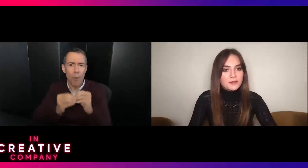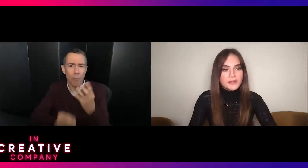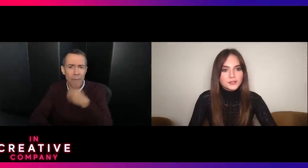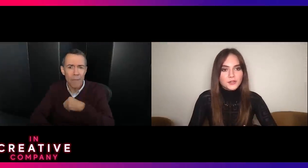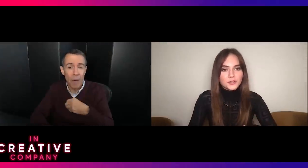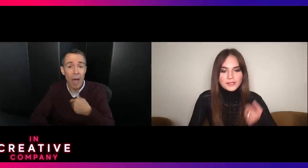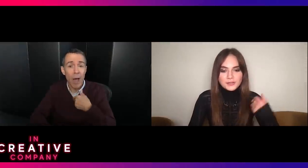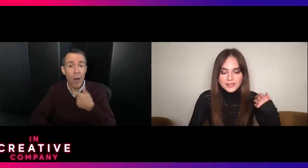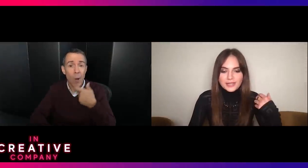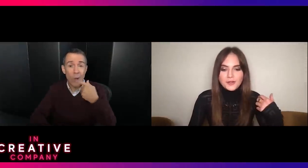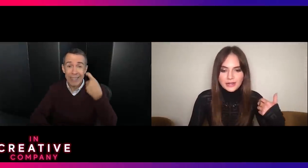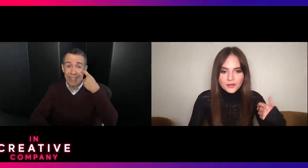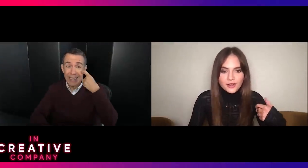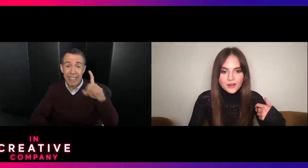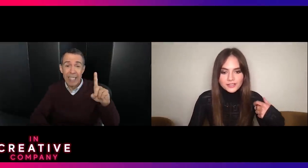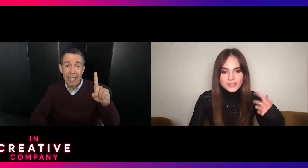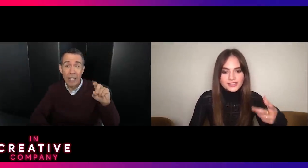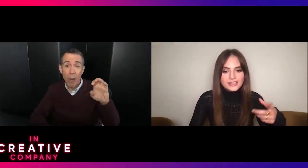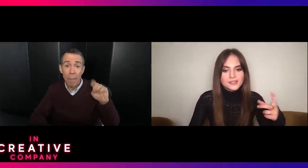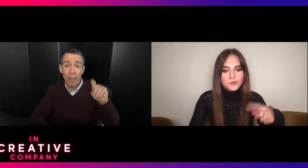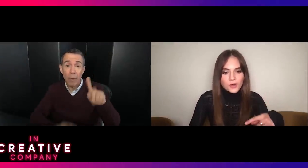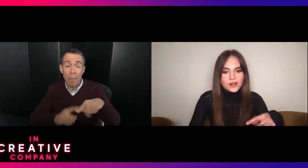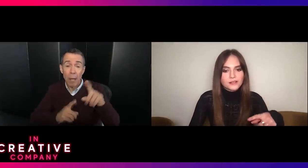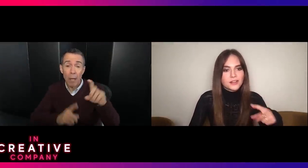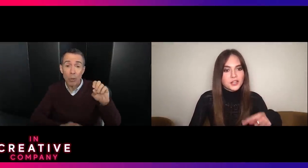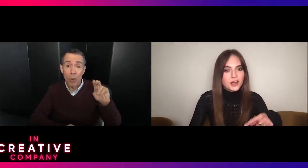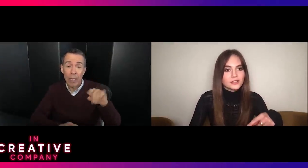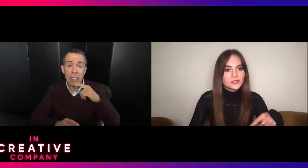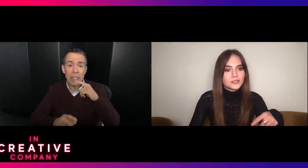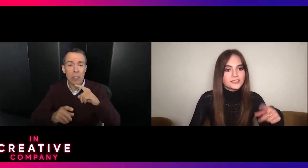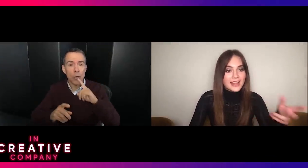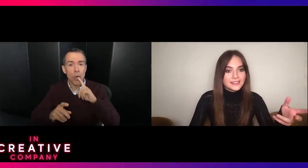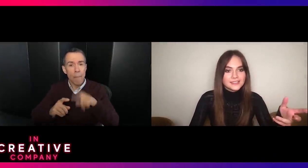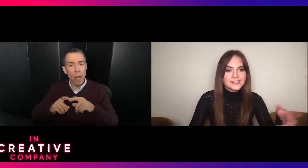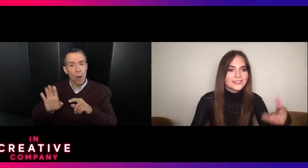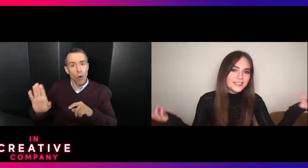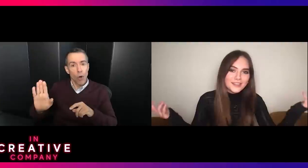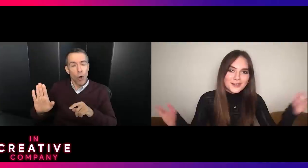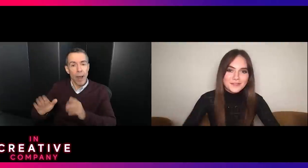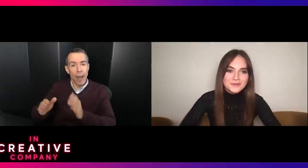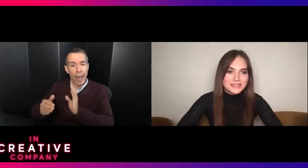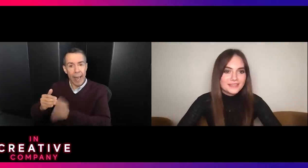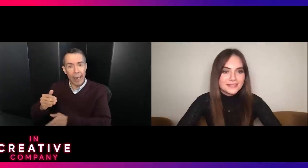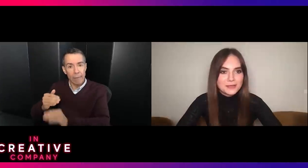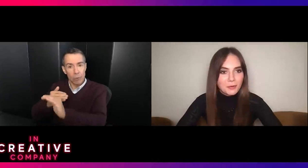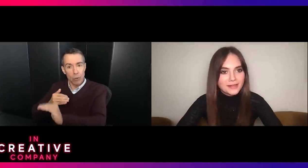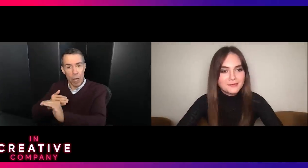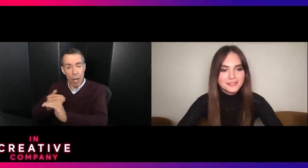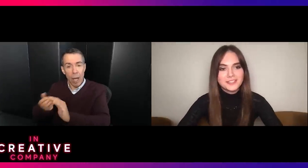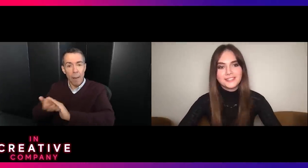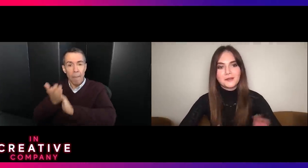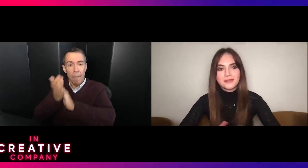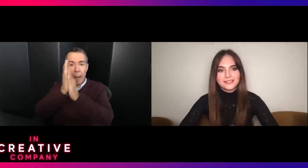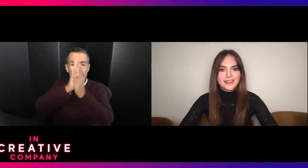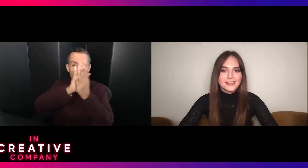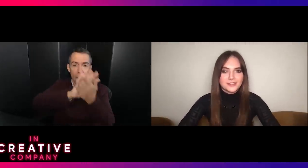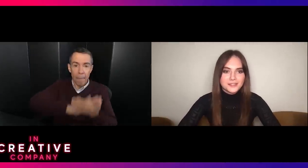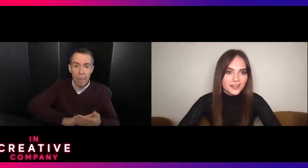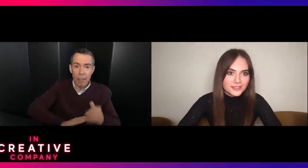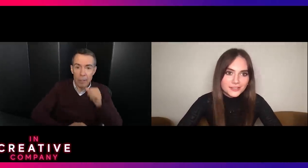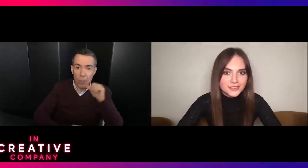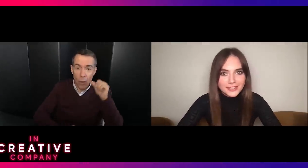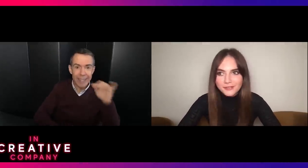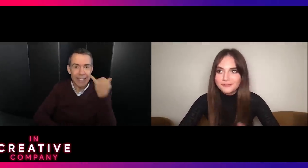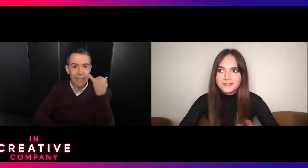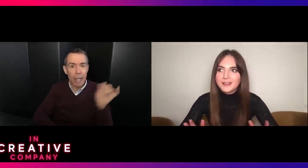watching a Joni Mitchell documentary not that long ago, and she said it's the work of her childhood's end. And, you know, Ruby's at this point when she's coming to the end of